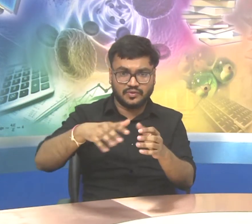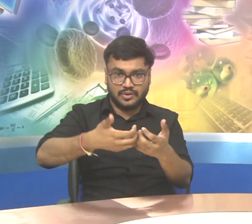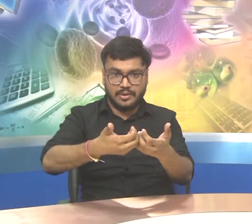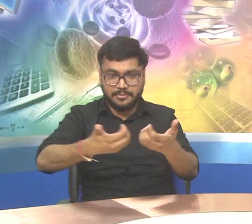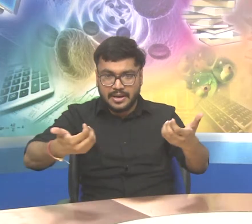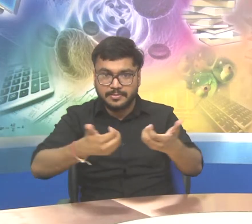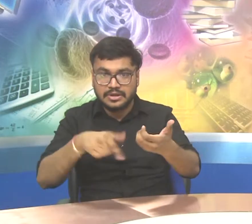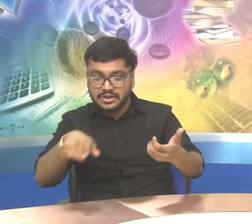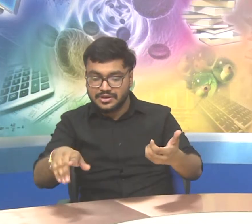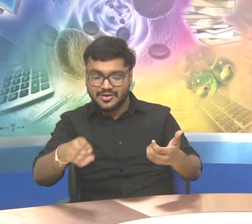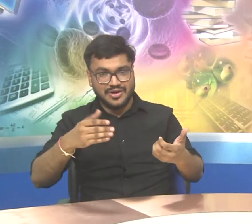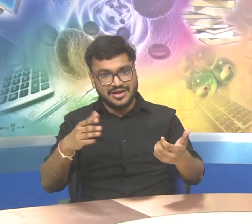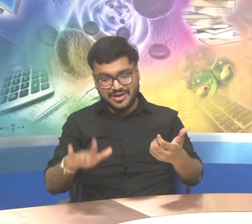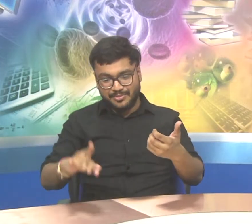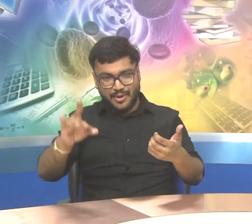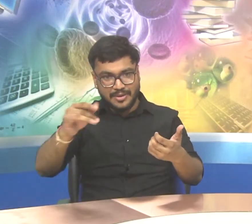primordial soup.